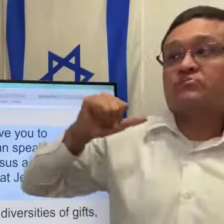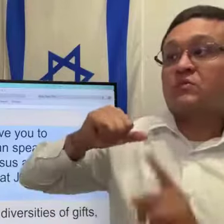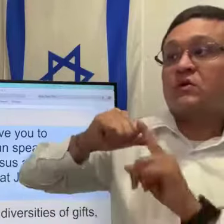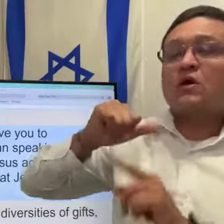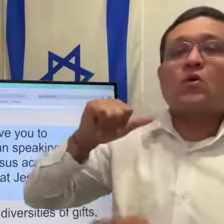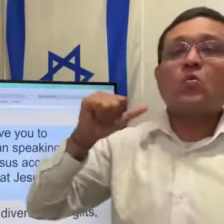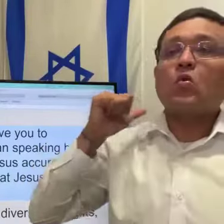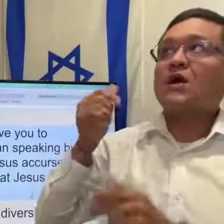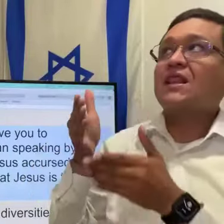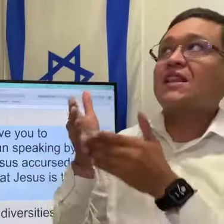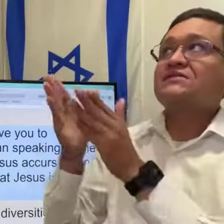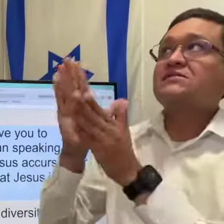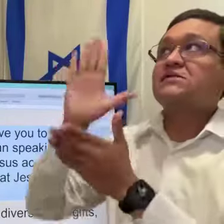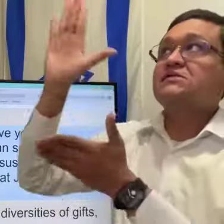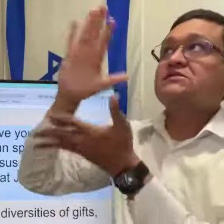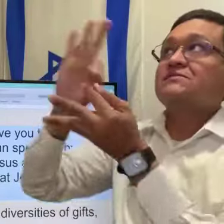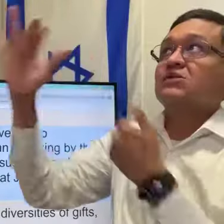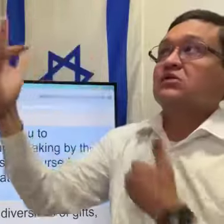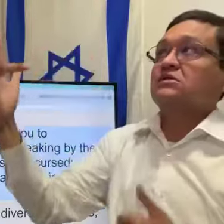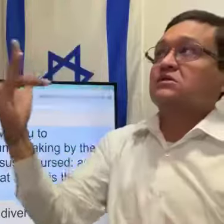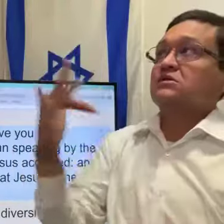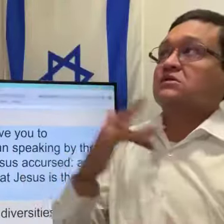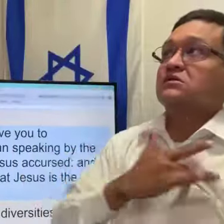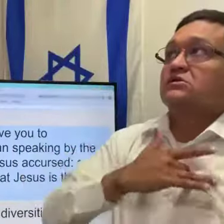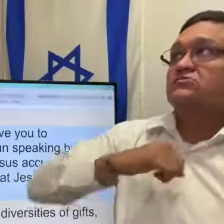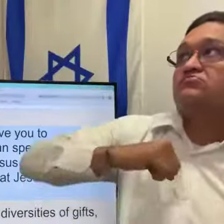as Lord. We want to resist Him, resist that Spirit.